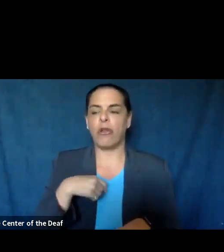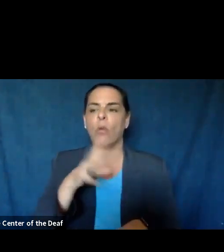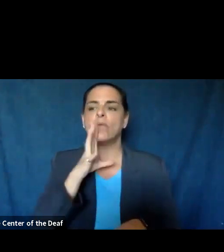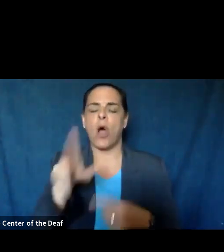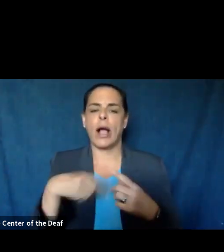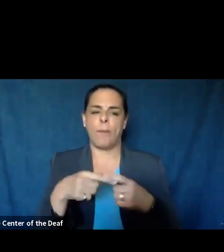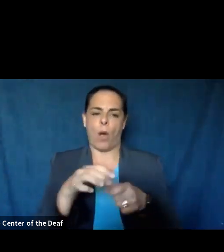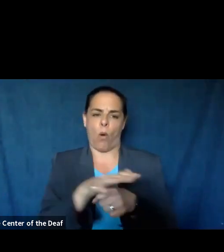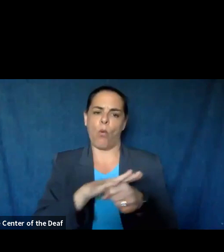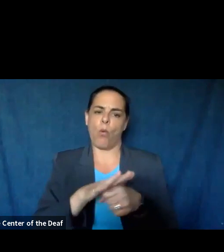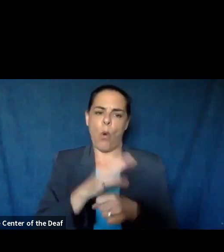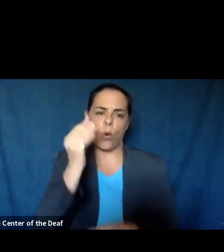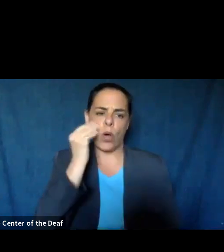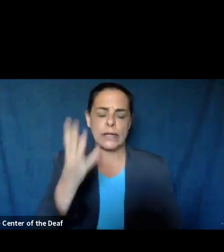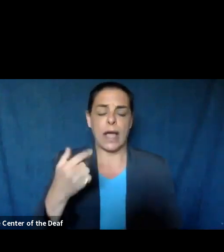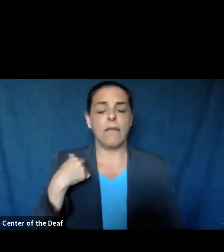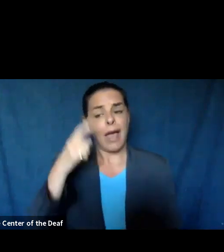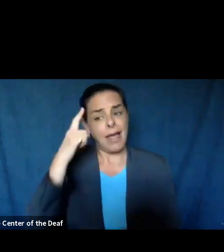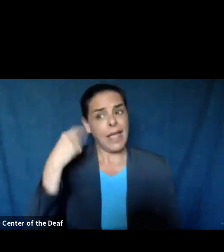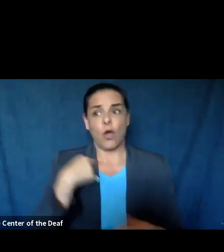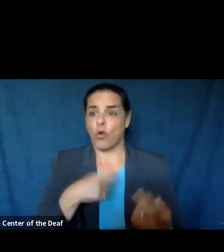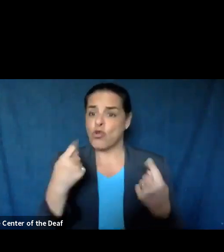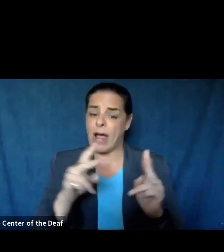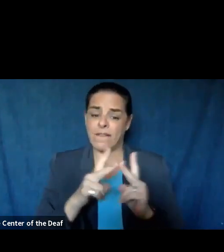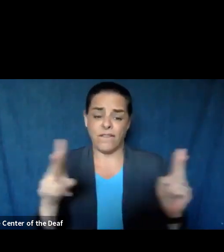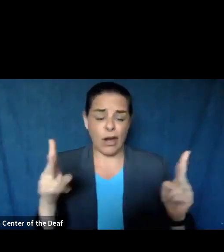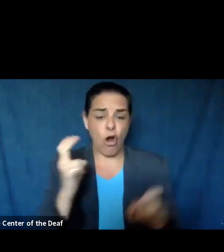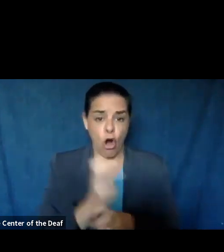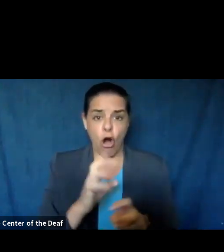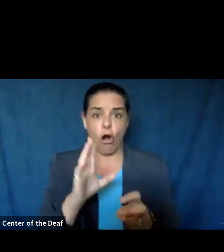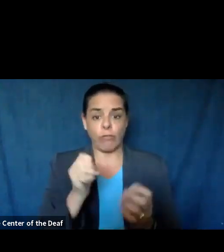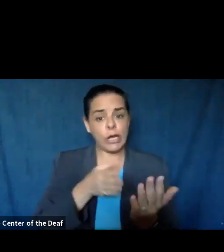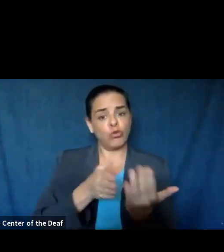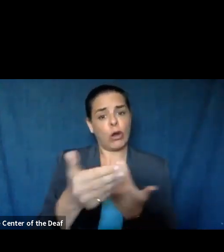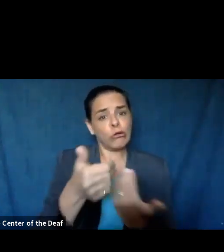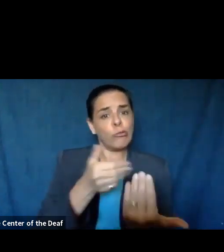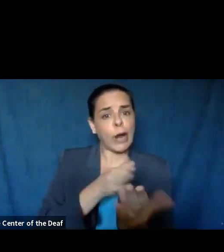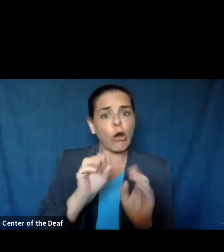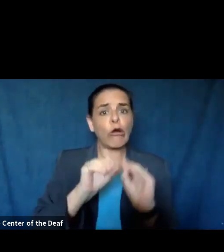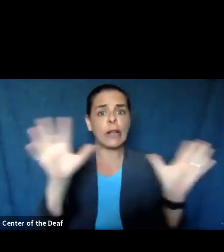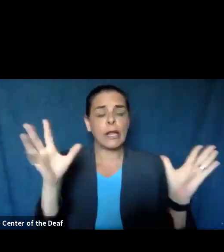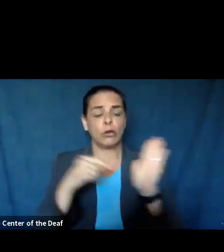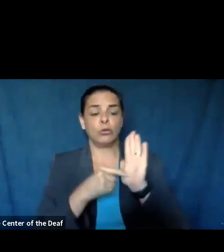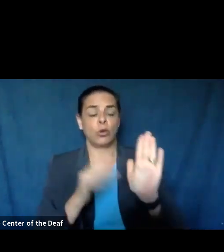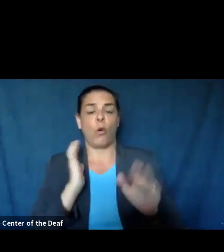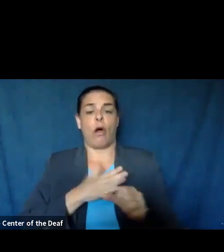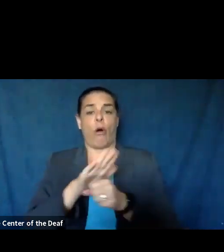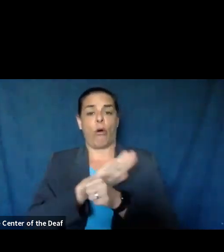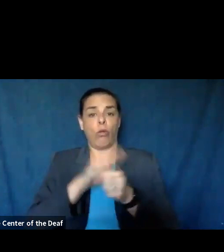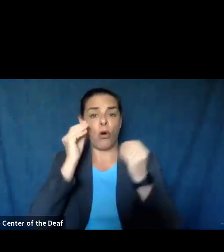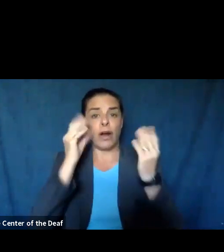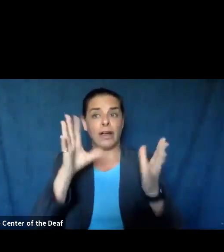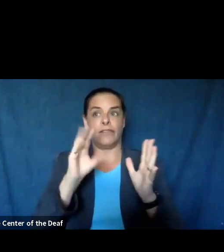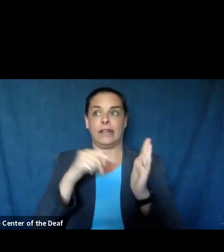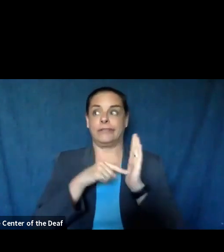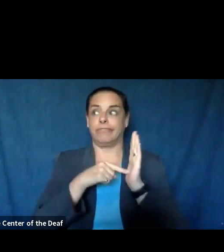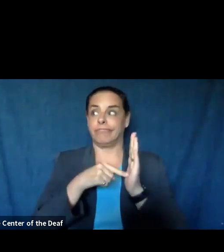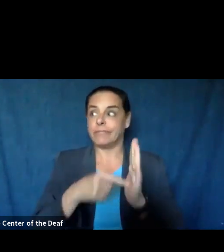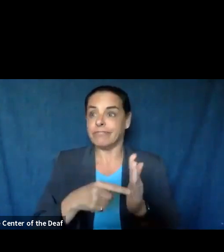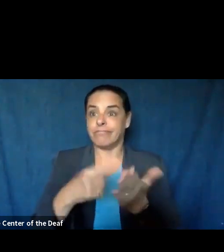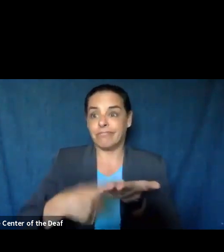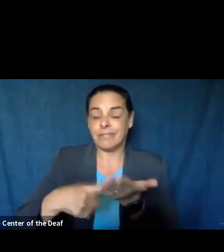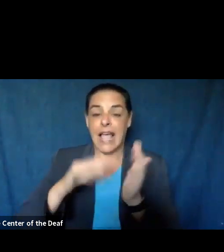local data to be transparent and open and show our local data and talk about how we're coming to